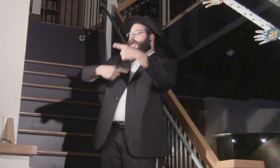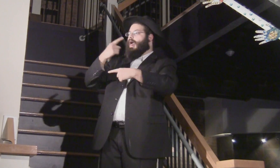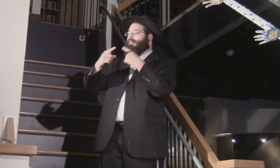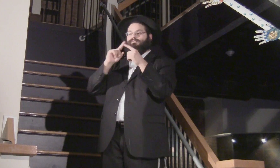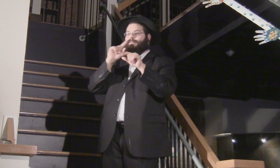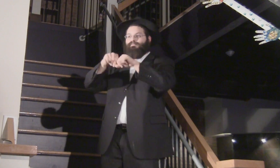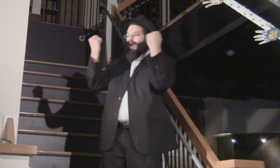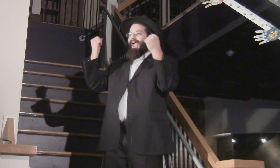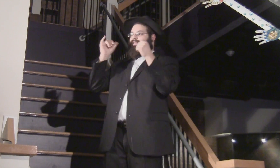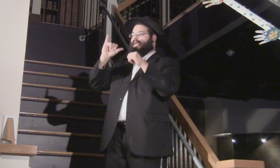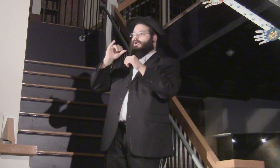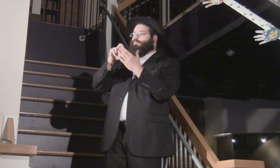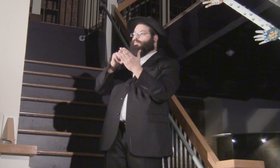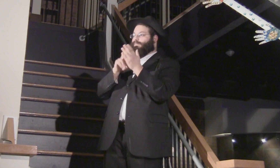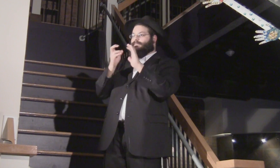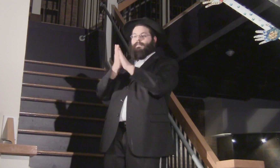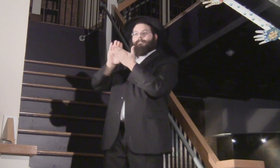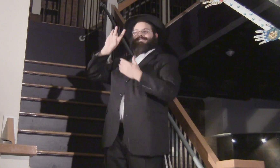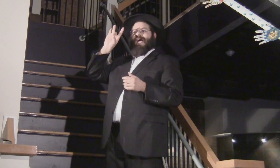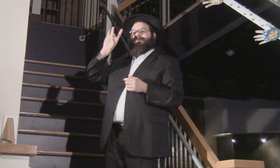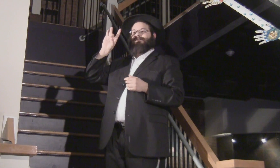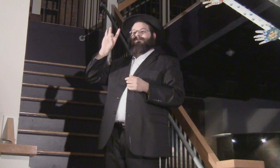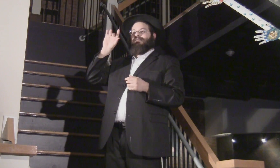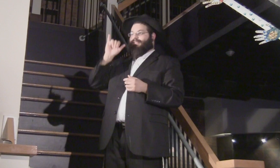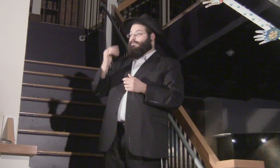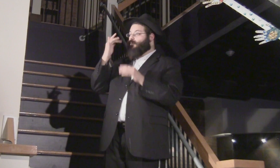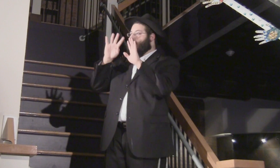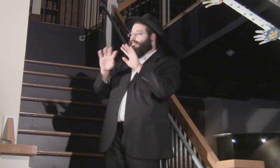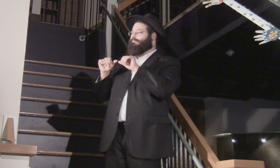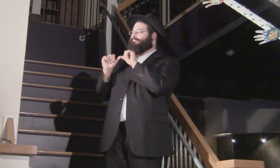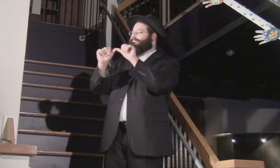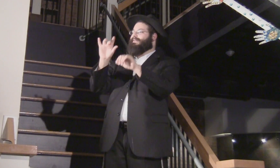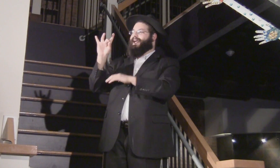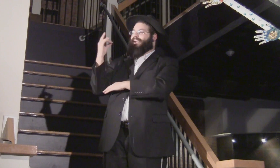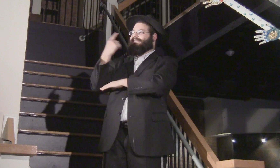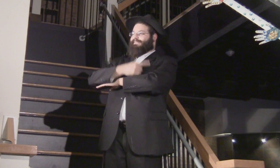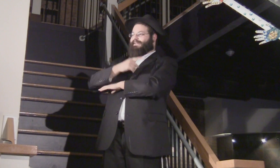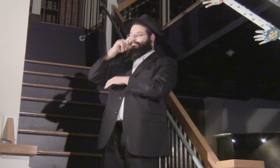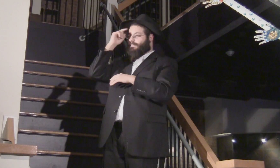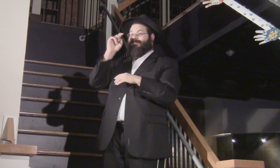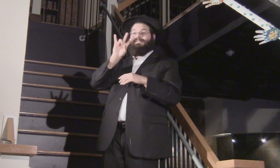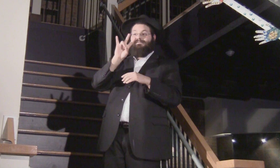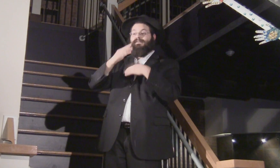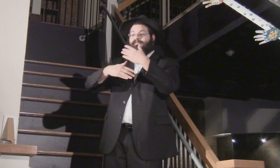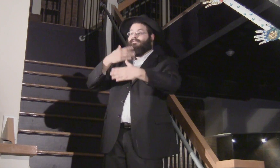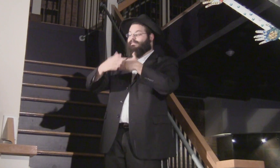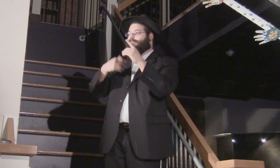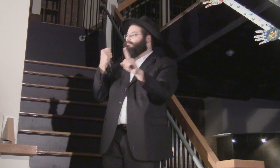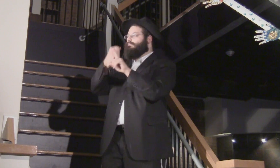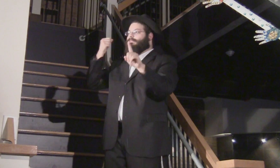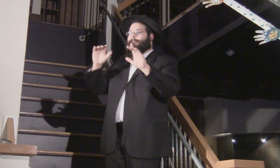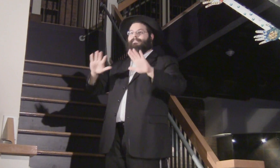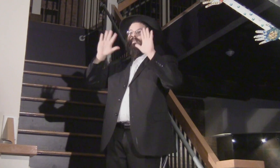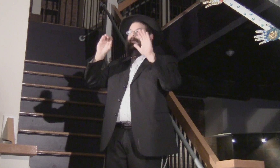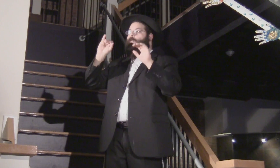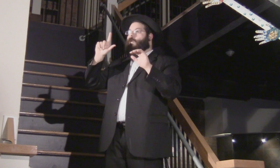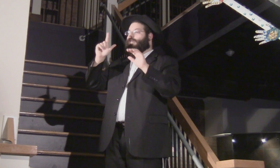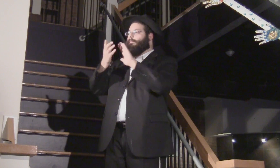number above that breaks that rule. It becomes 8. So that's why Hanukkah lasted for 8 days, because really it was